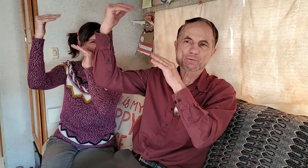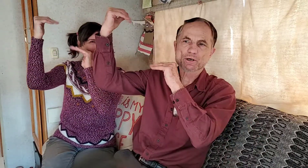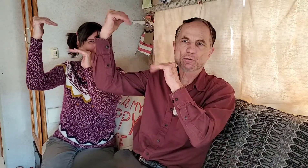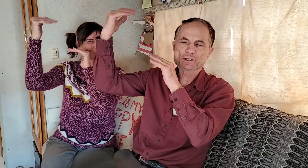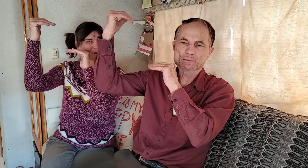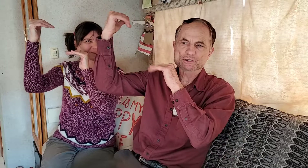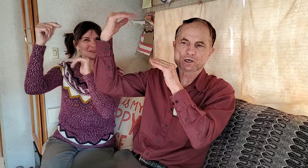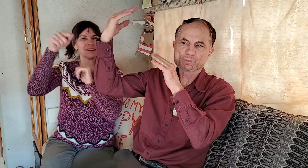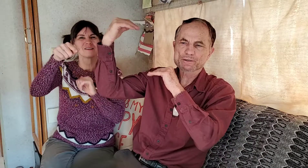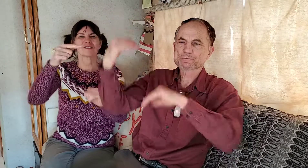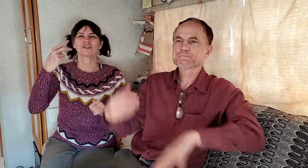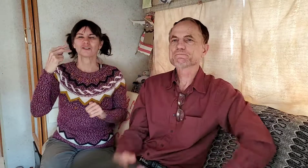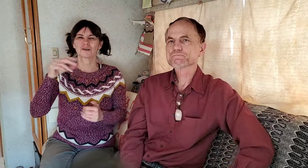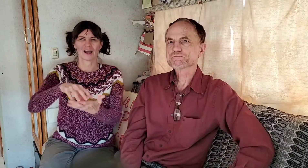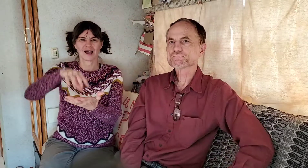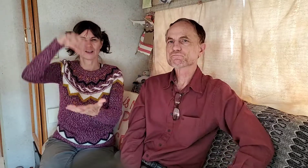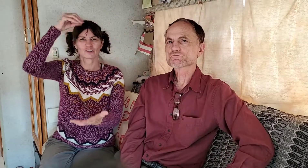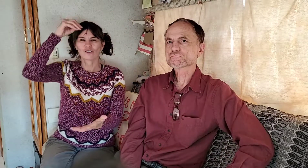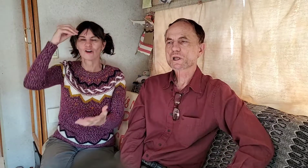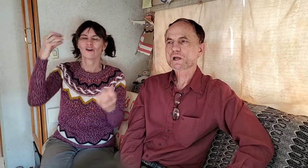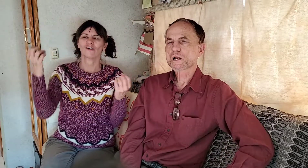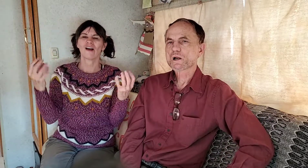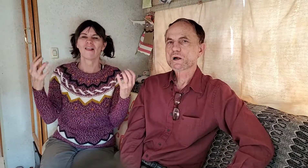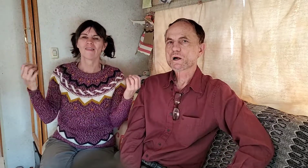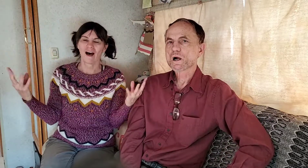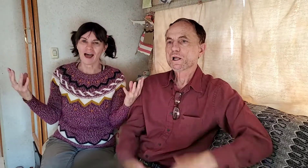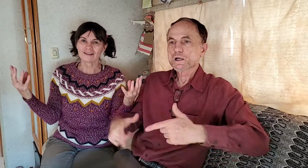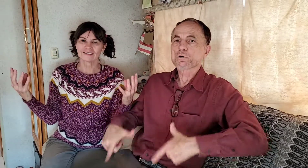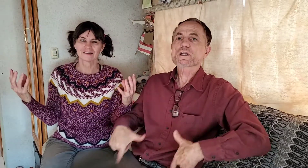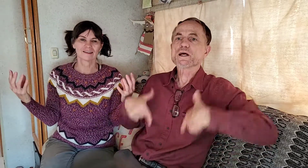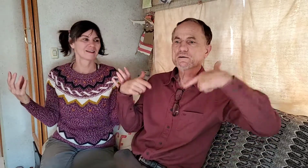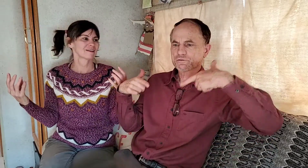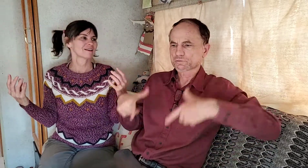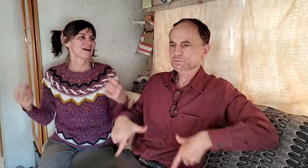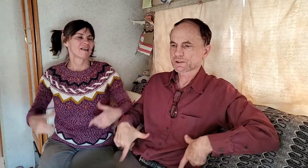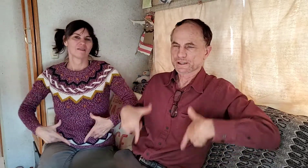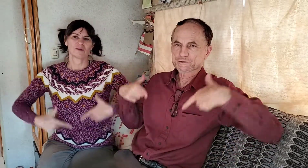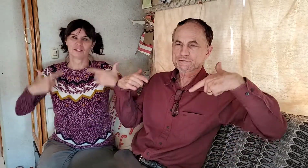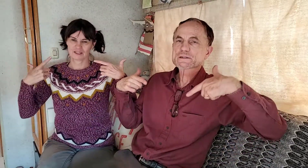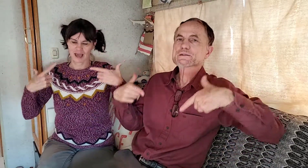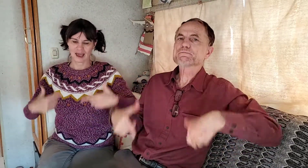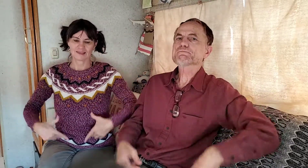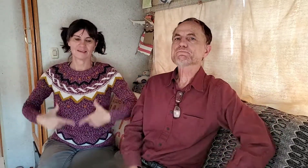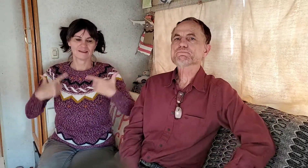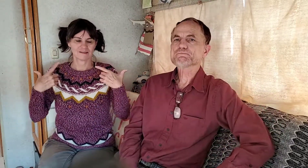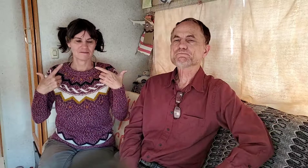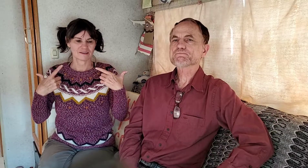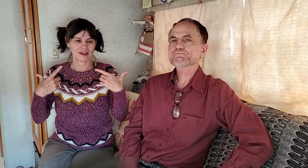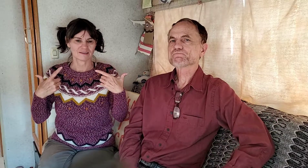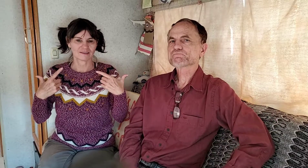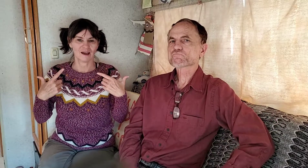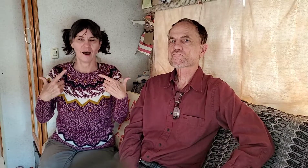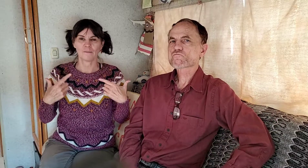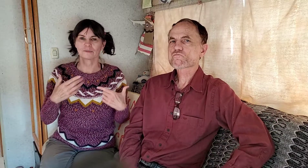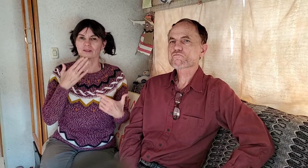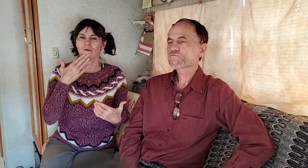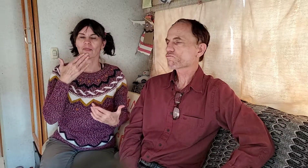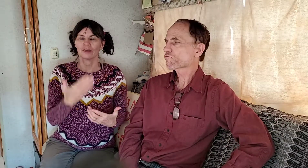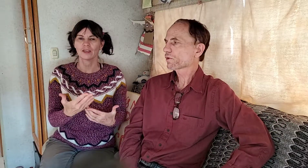one. hoping that you guys learned a lot. Oh, live. We did that. Live. Yes. So thank you